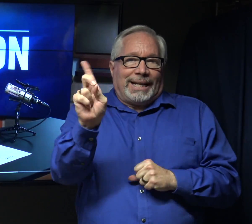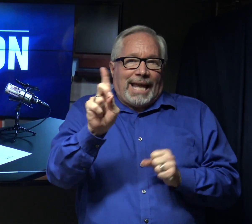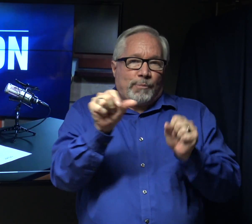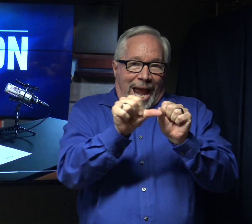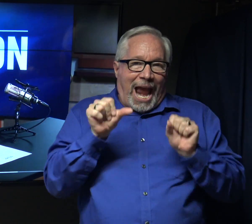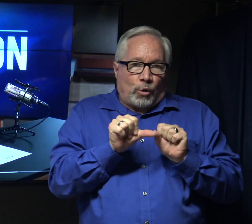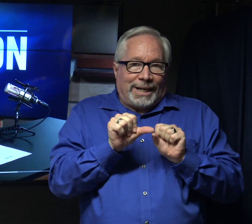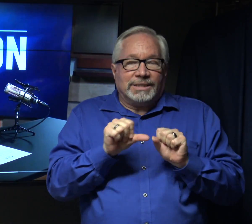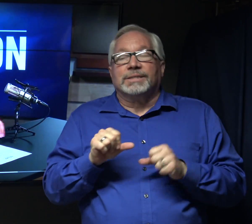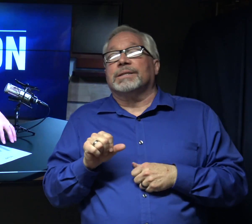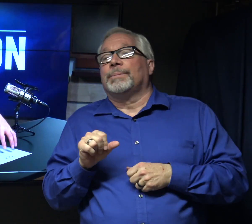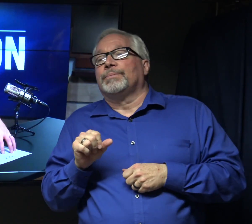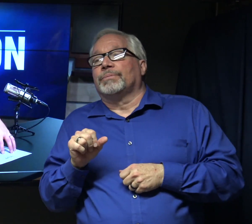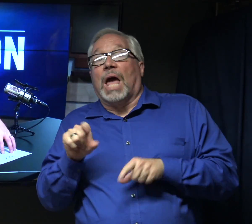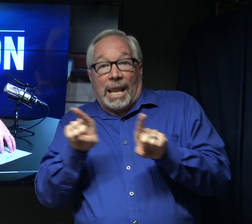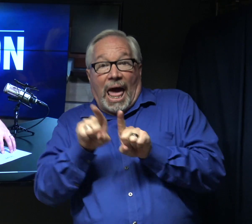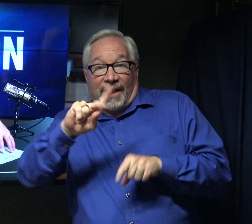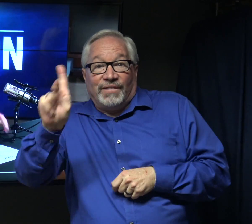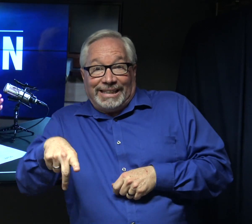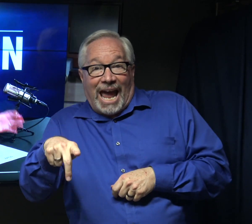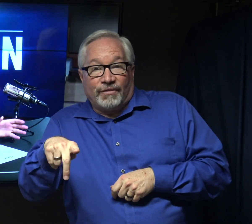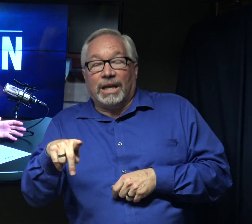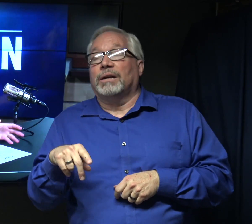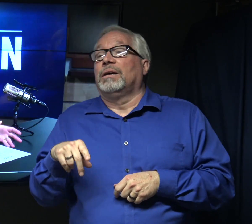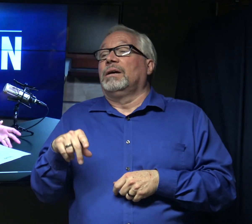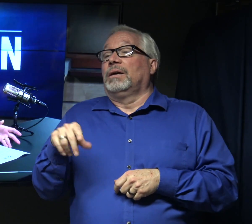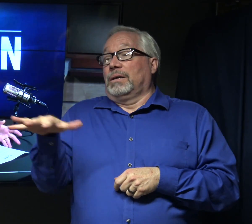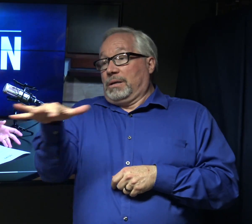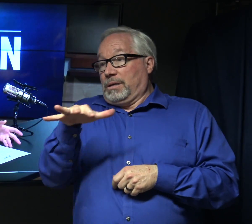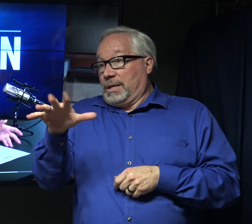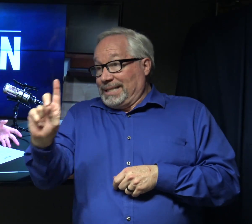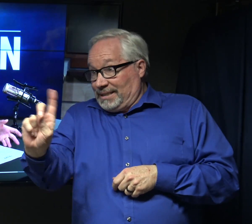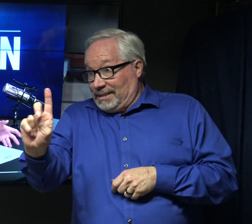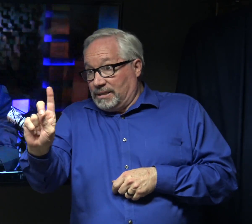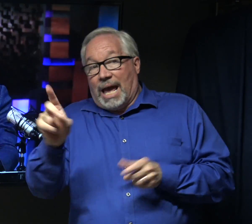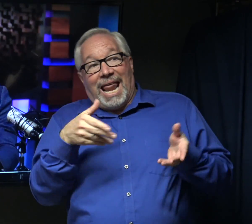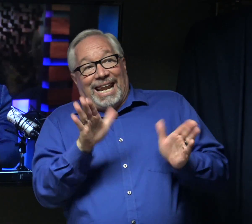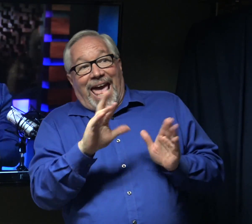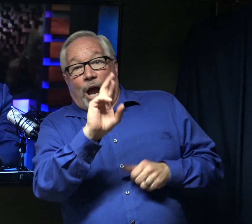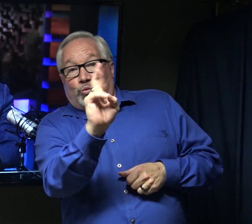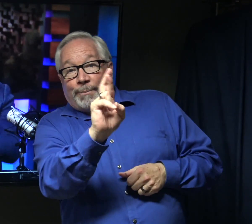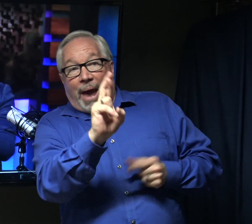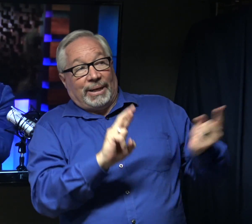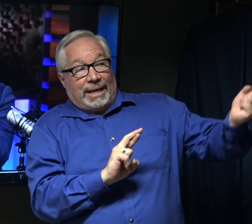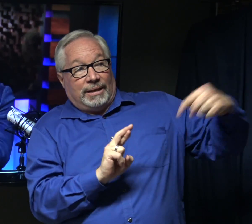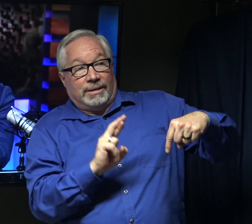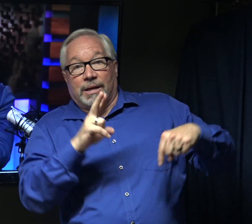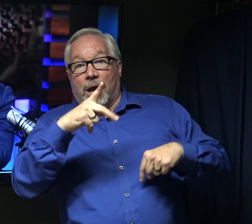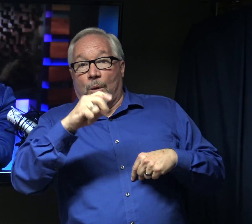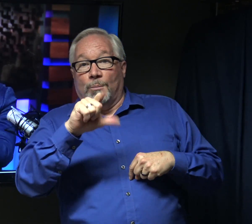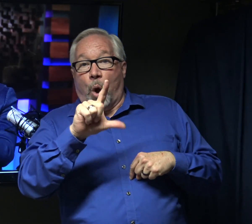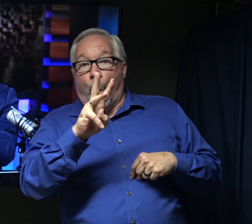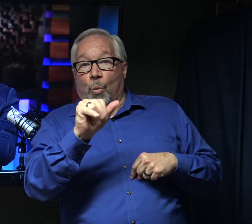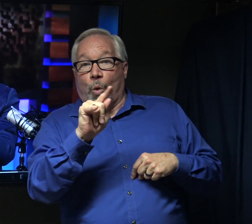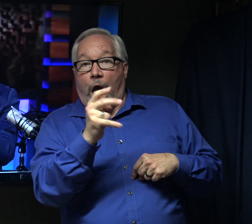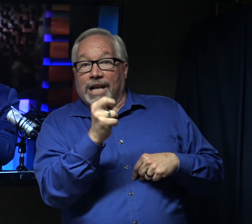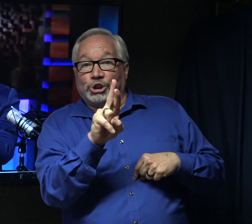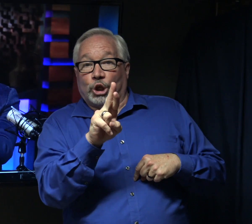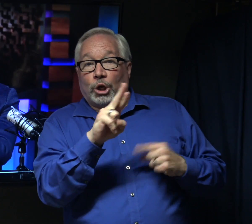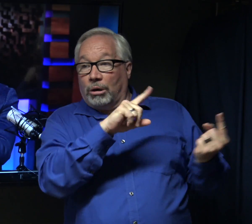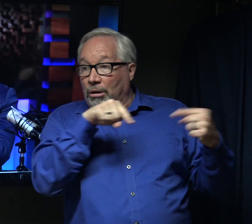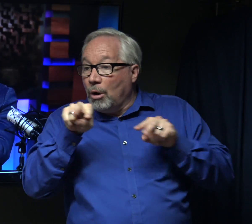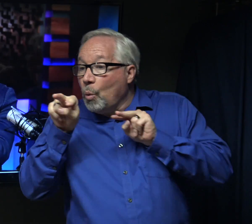permit Republican poll watchers to look at the vote and verify that these votes were legitimate. So then the Trump campaign went to the courts